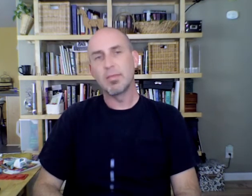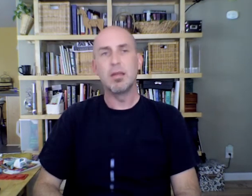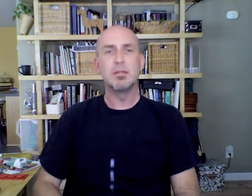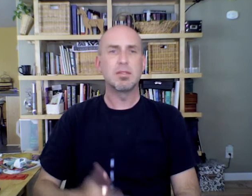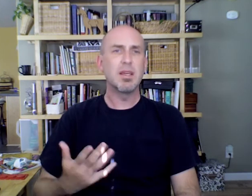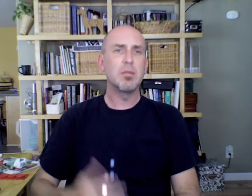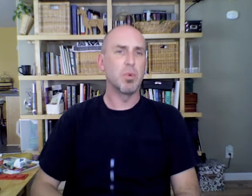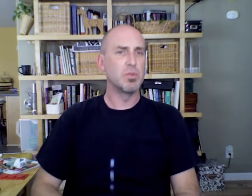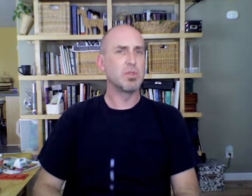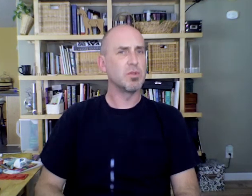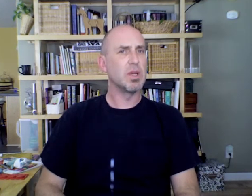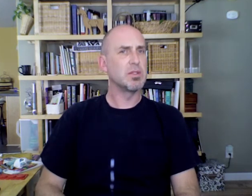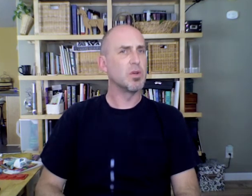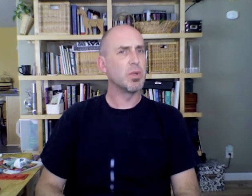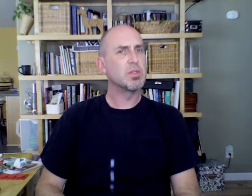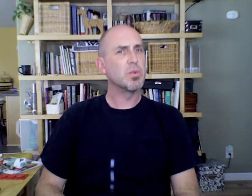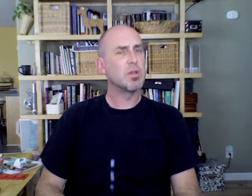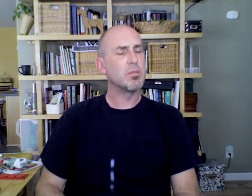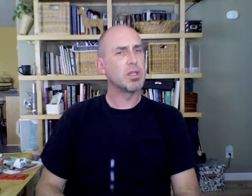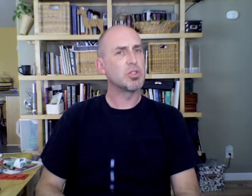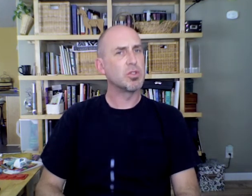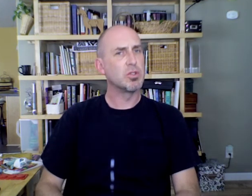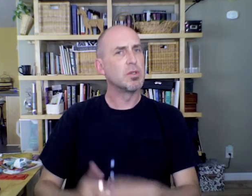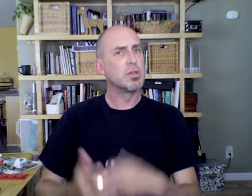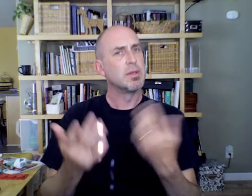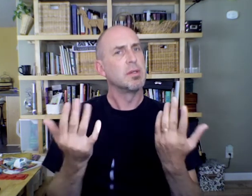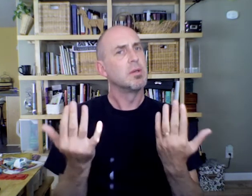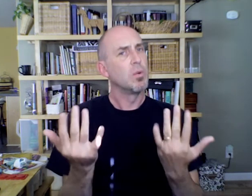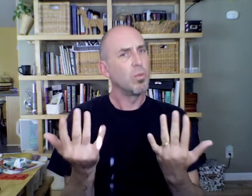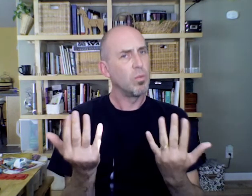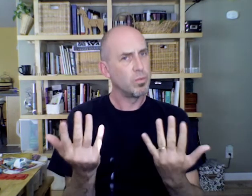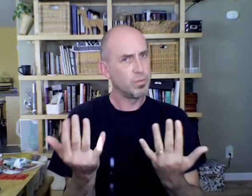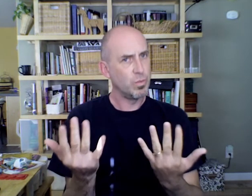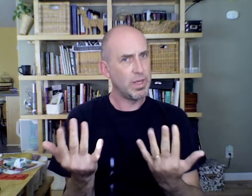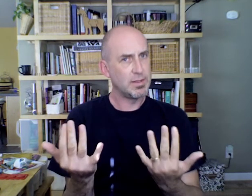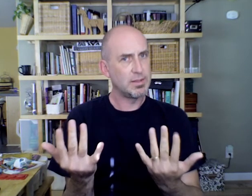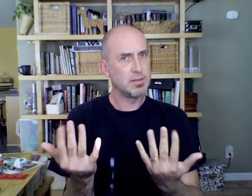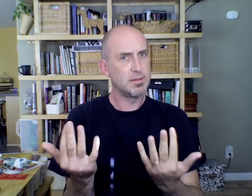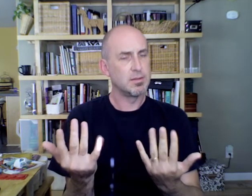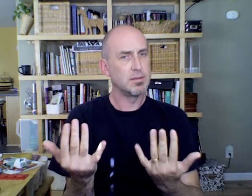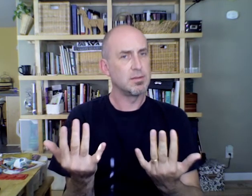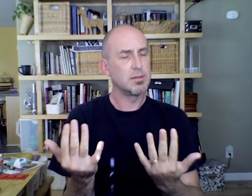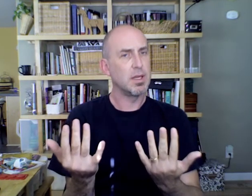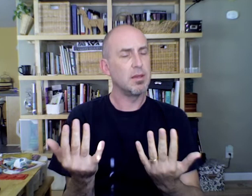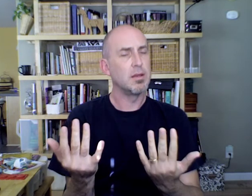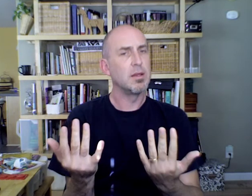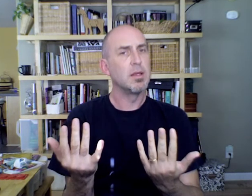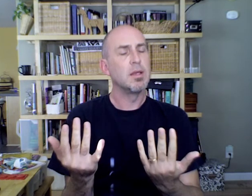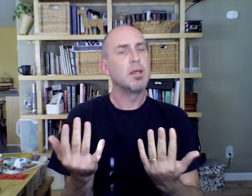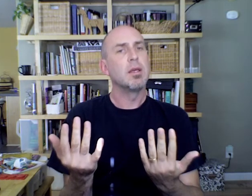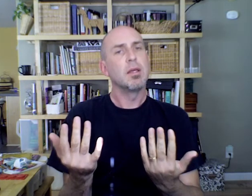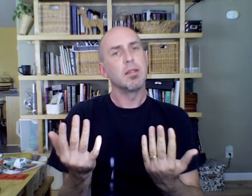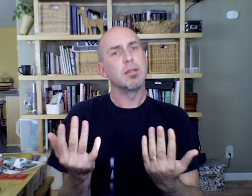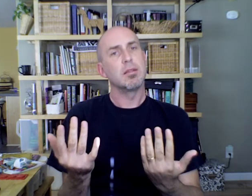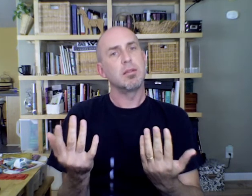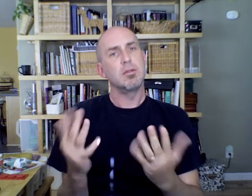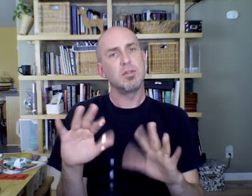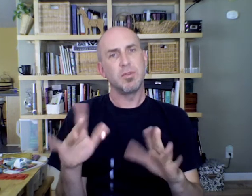It's a sign that most of you guys know, but I just wanted to make sure. Wait. Okay. There's a few